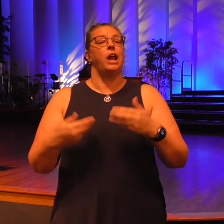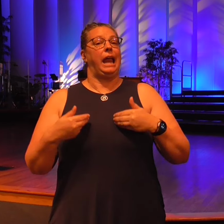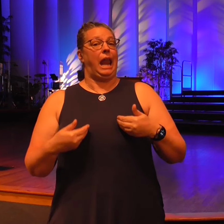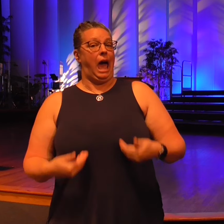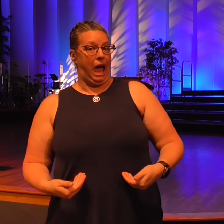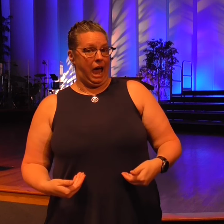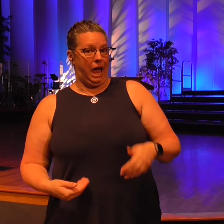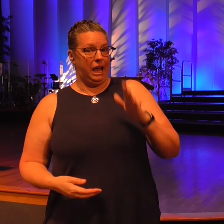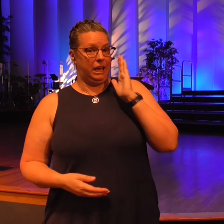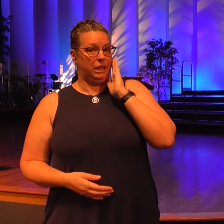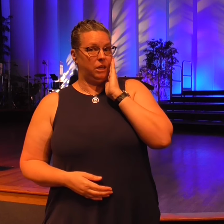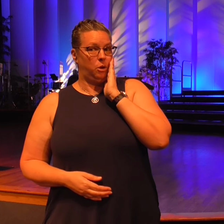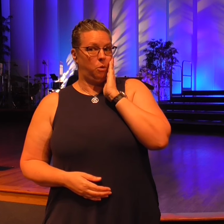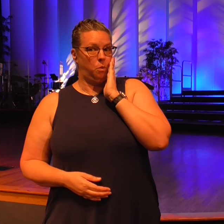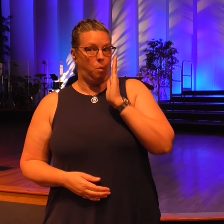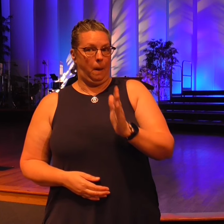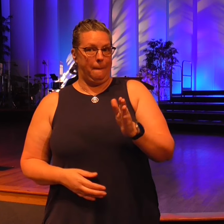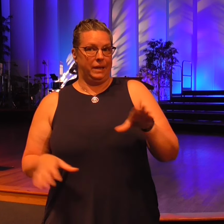doing